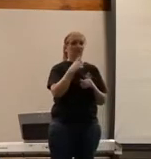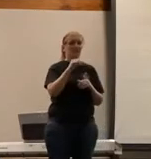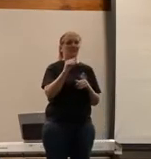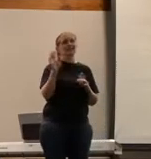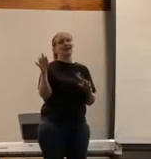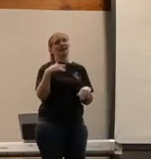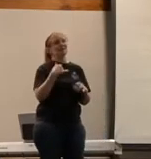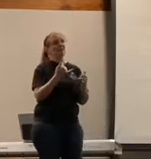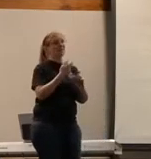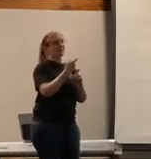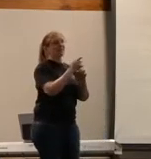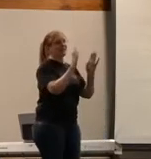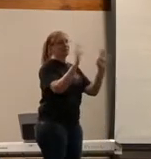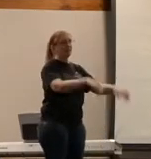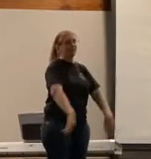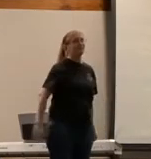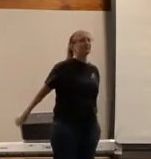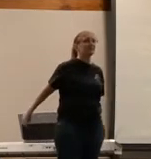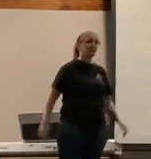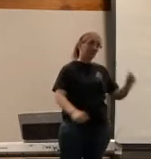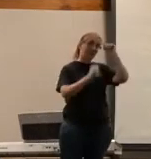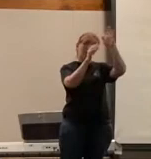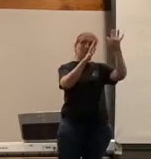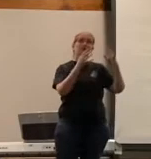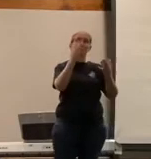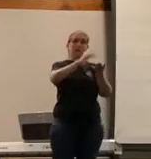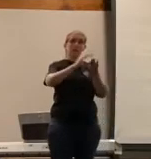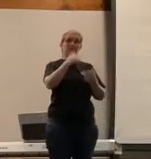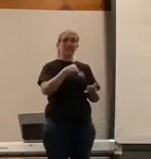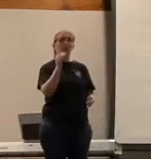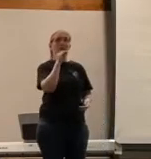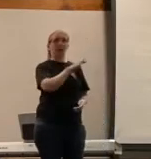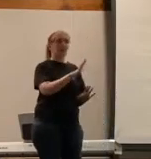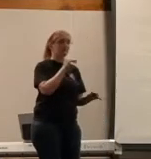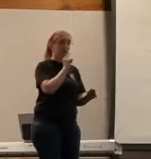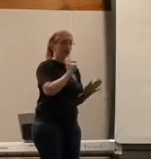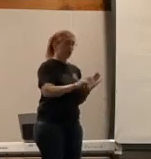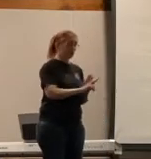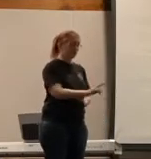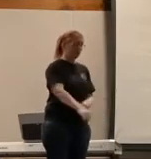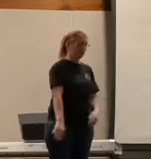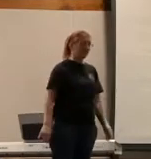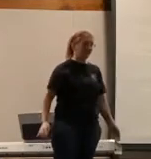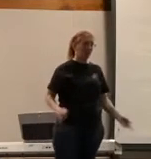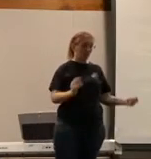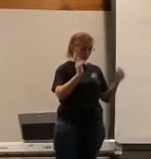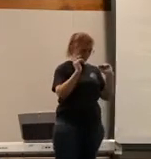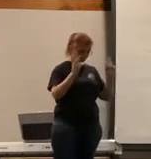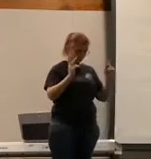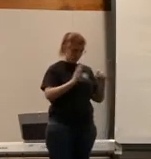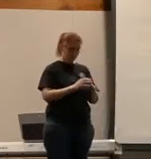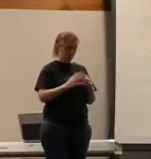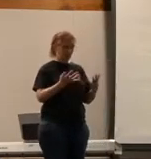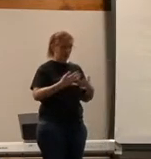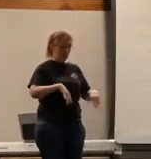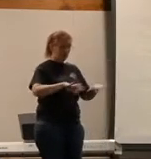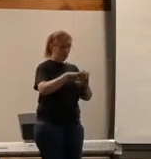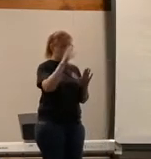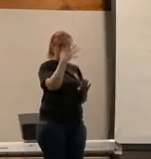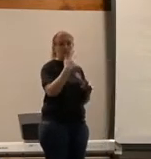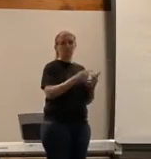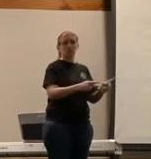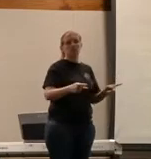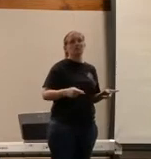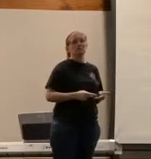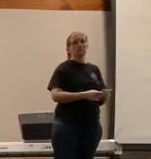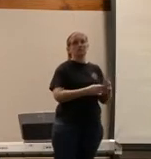no, I'm just making things up. Father, forgive me for lying. So that's not true, okay? So check this out. So here they are in this beautiful place.